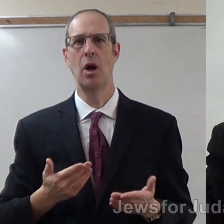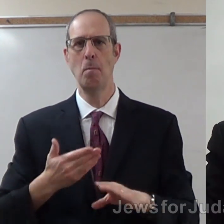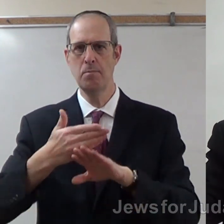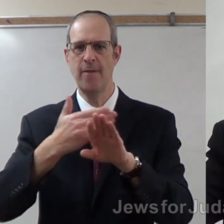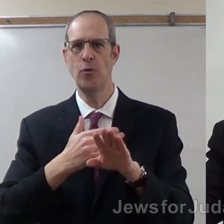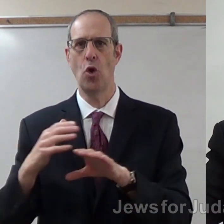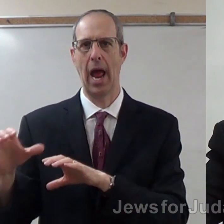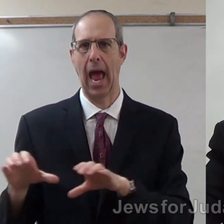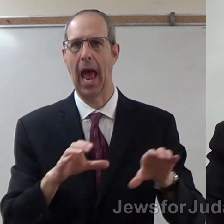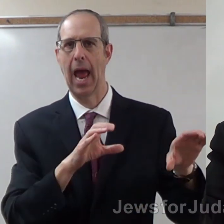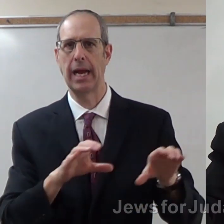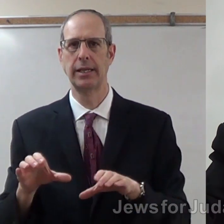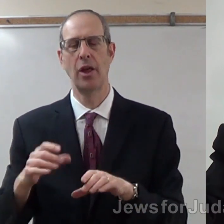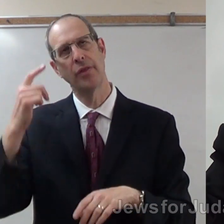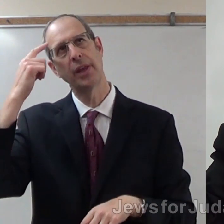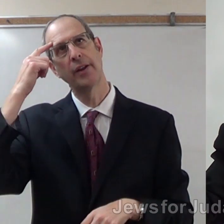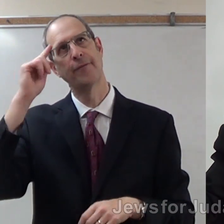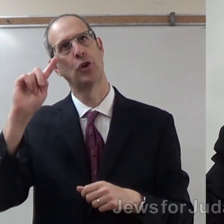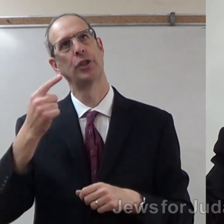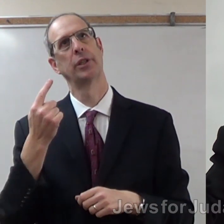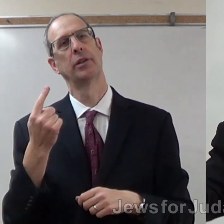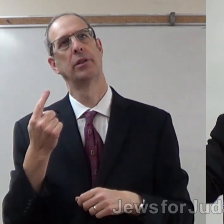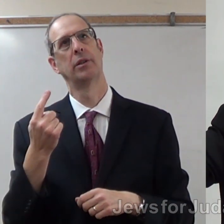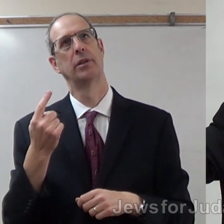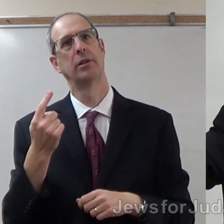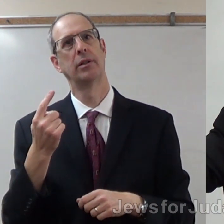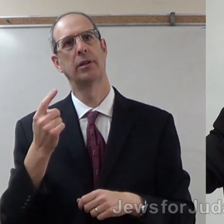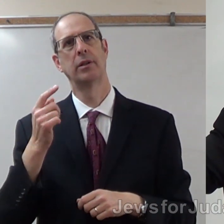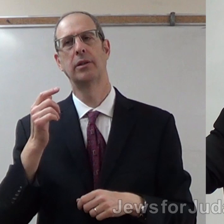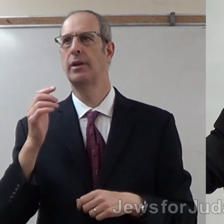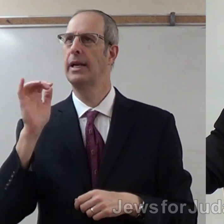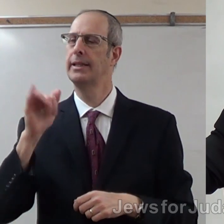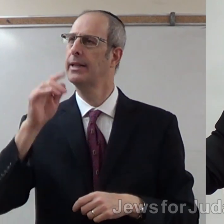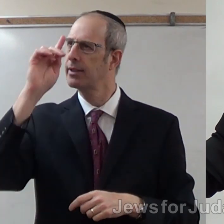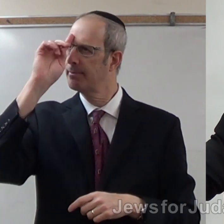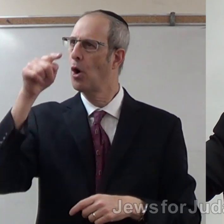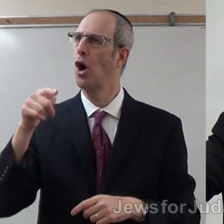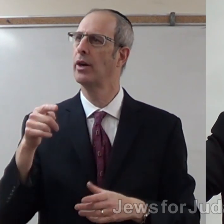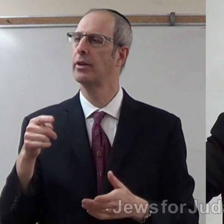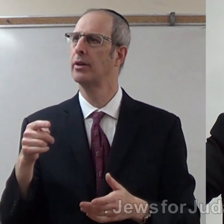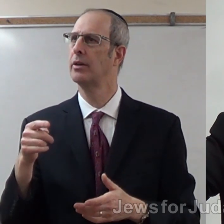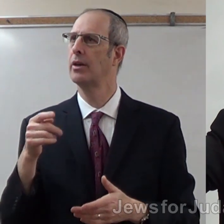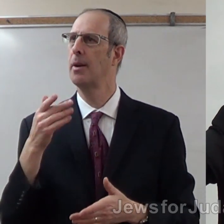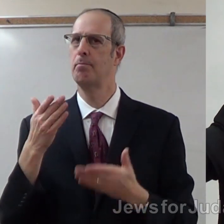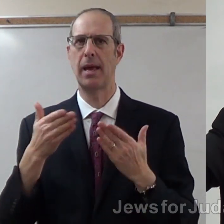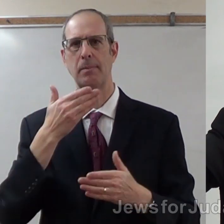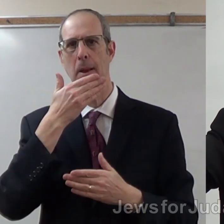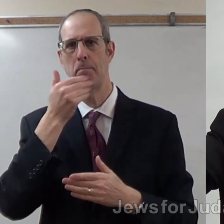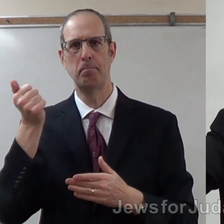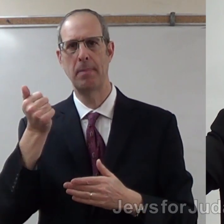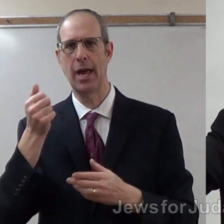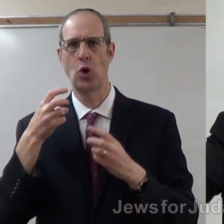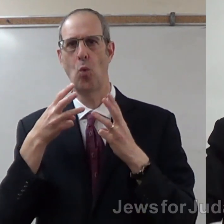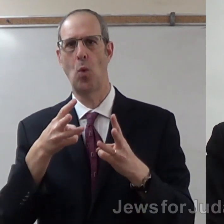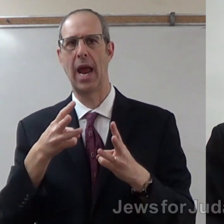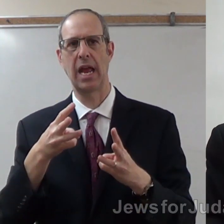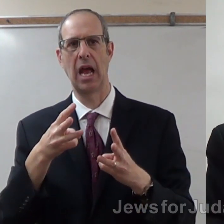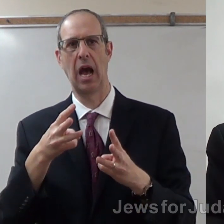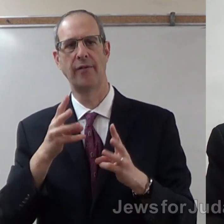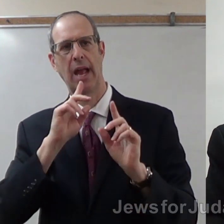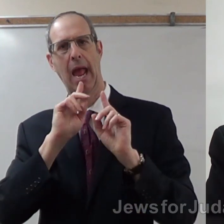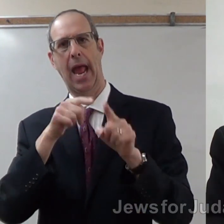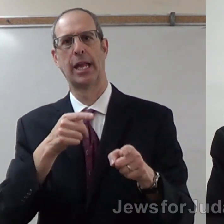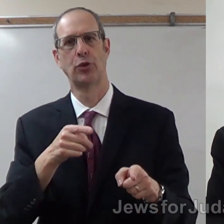act, to think and ask, is this the smartest thing to do? Maybe there's a better way of reacting in